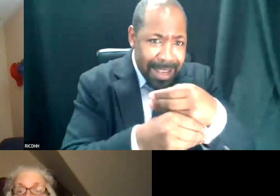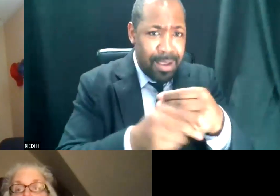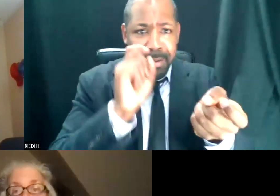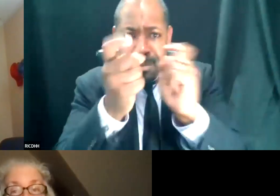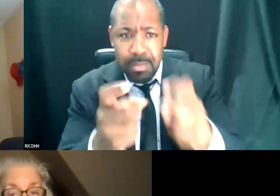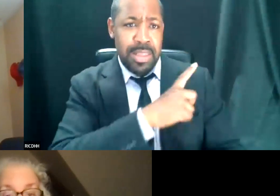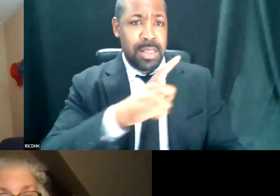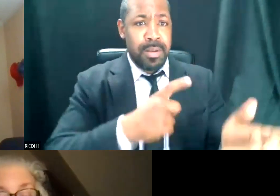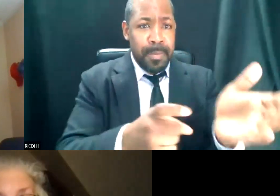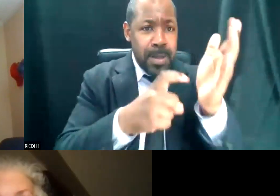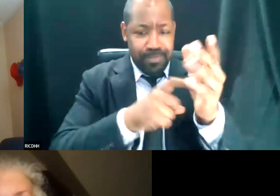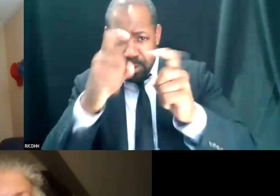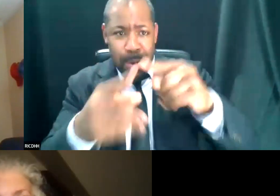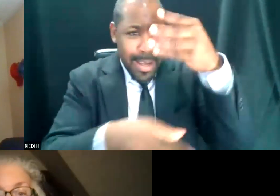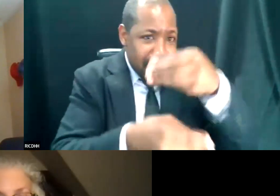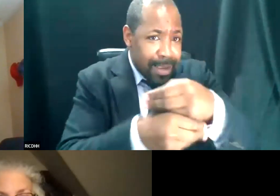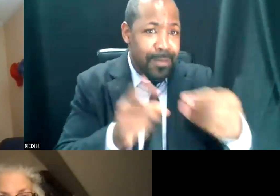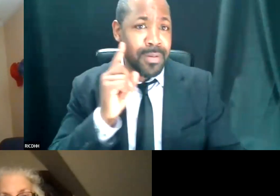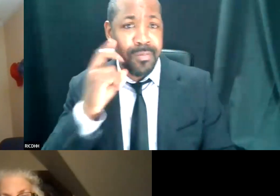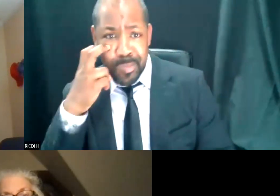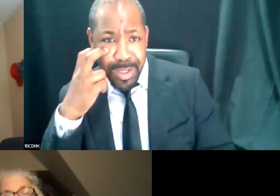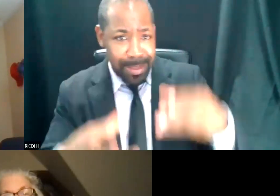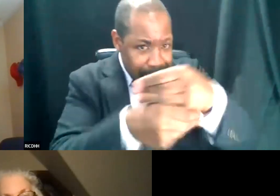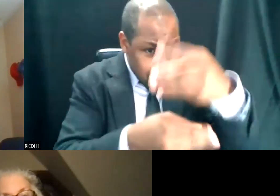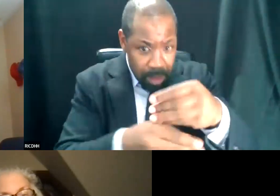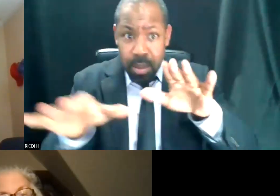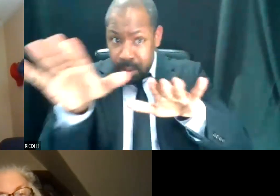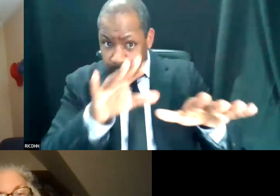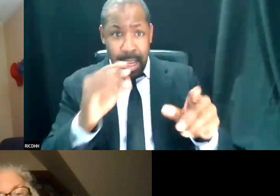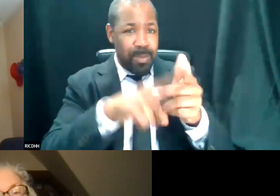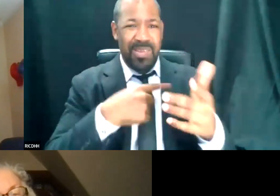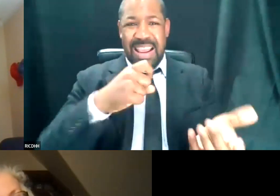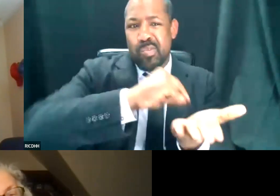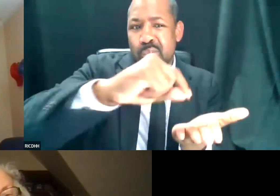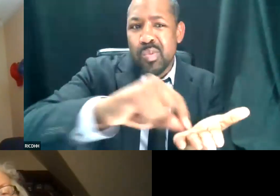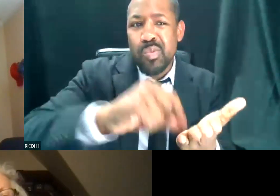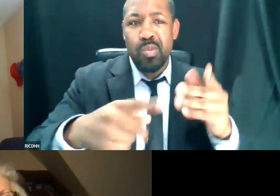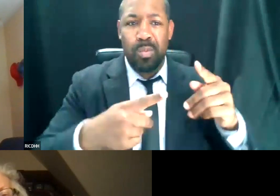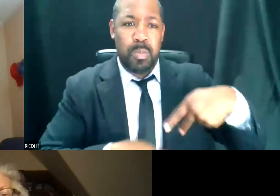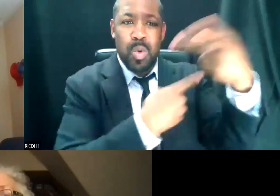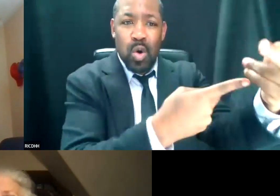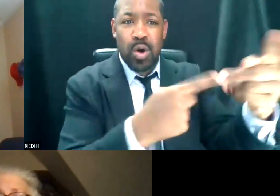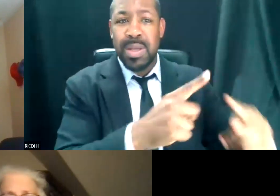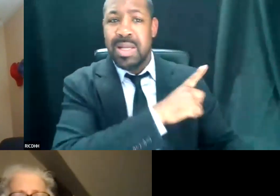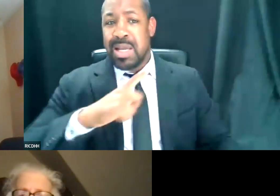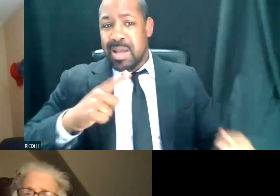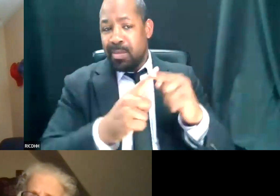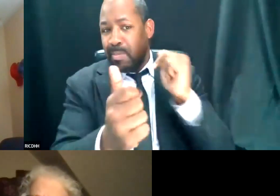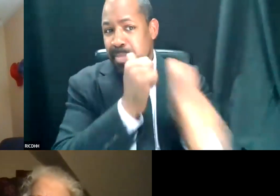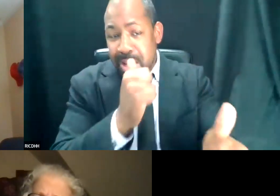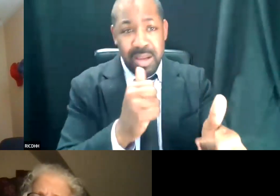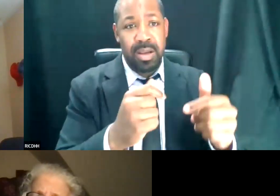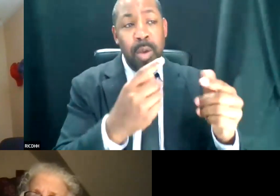it. So we would call it RICDHH DB. And we want to add and include deafblind